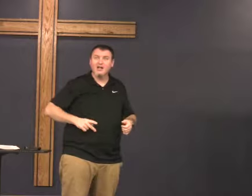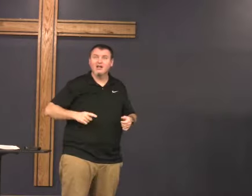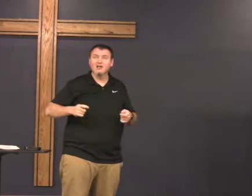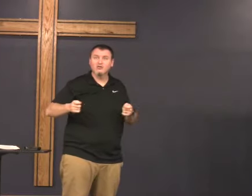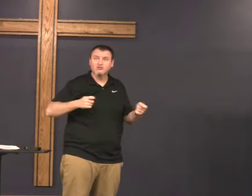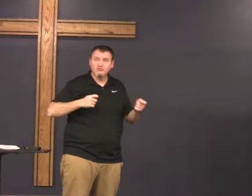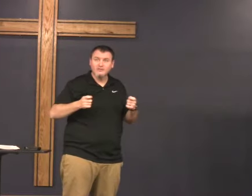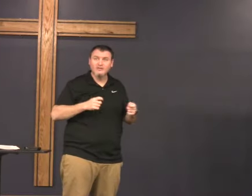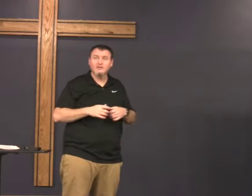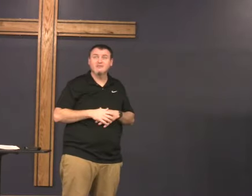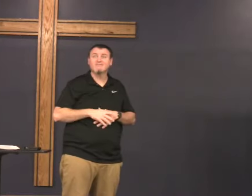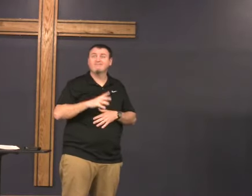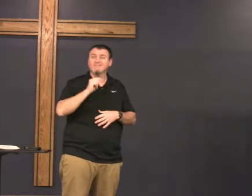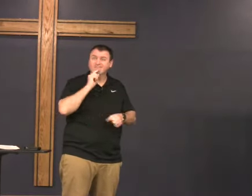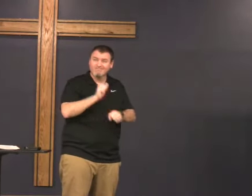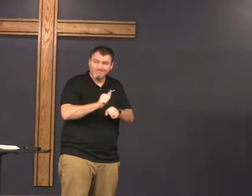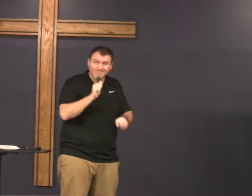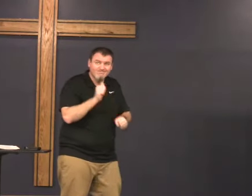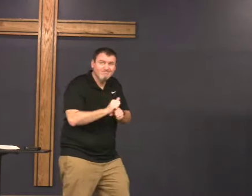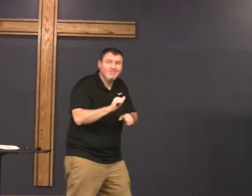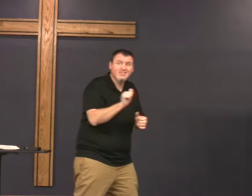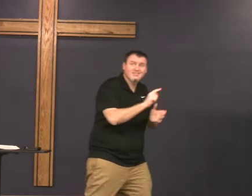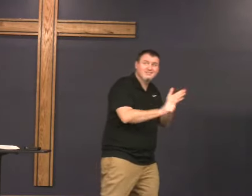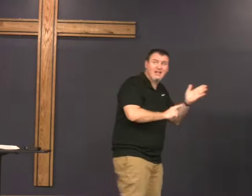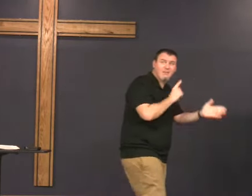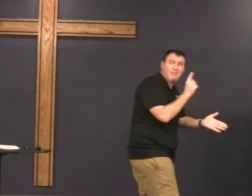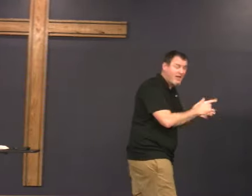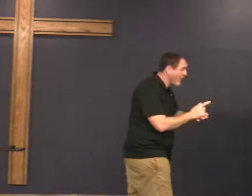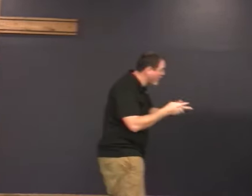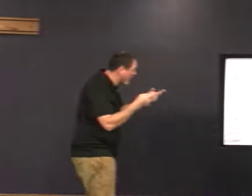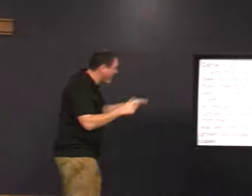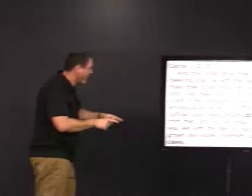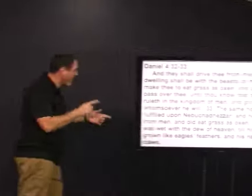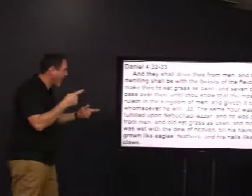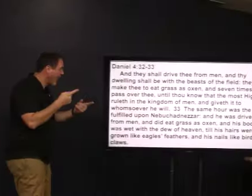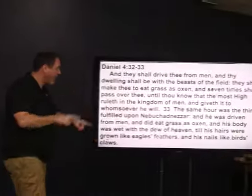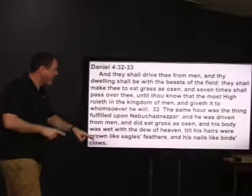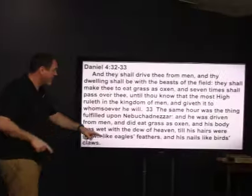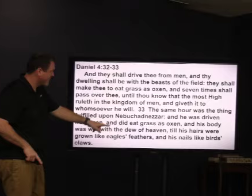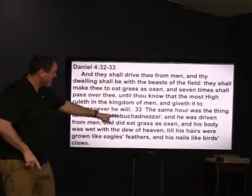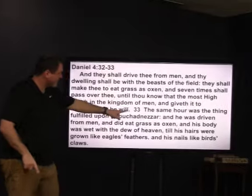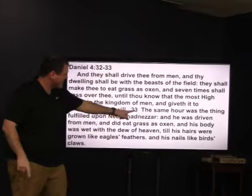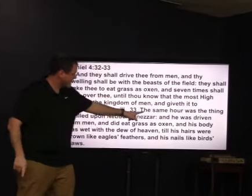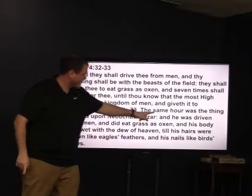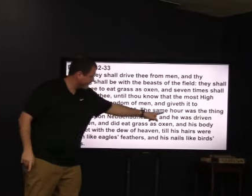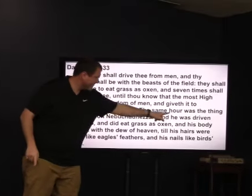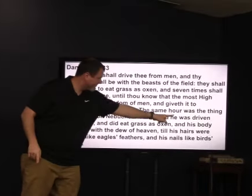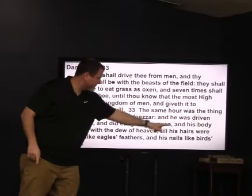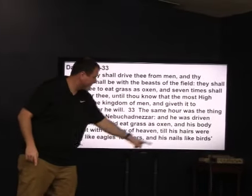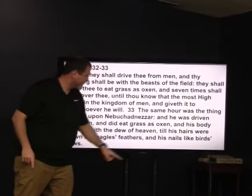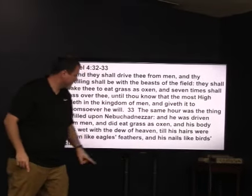thee. And so now Most High will open the kingdom of men and give to